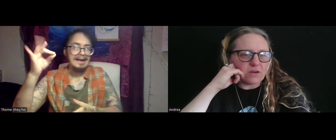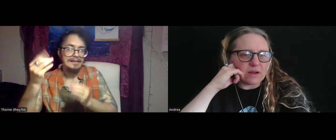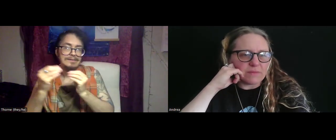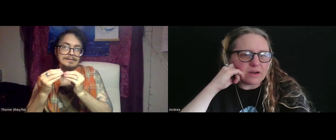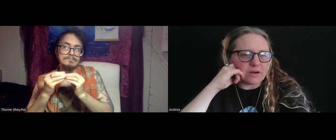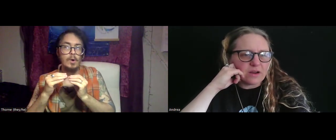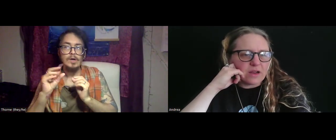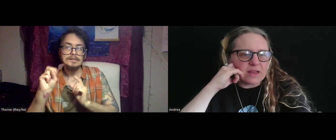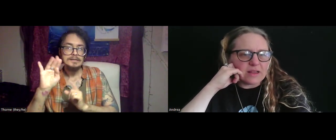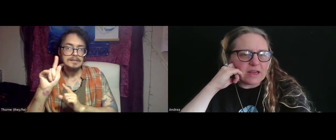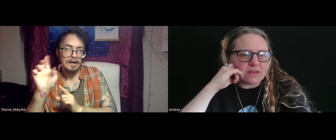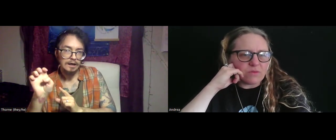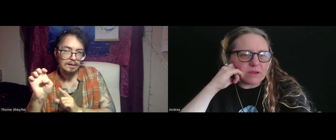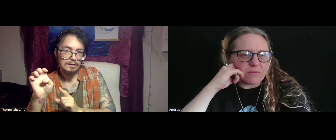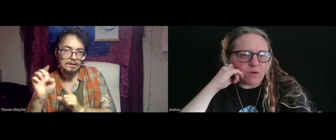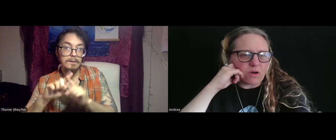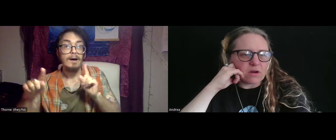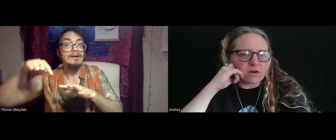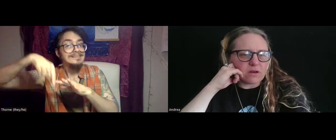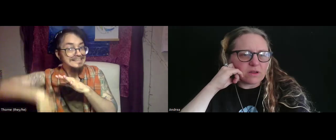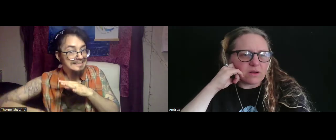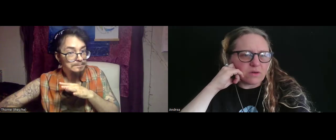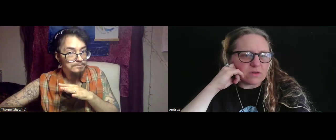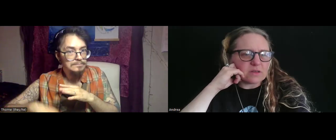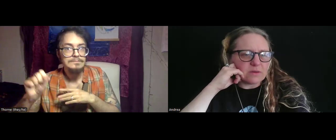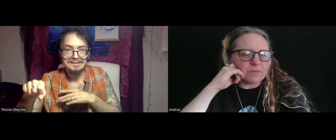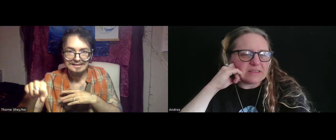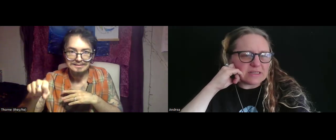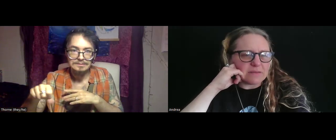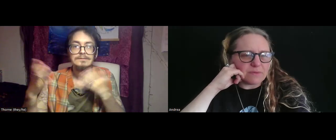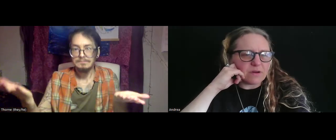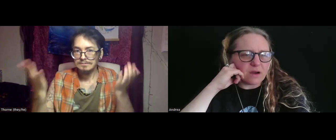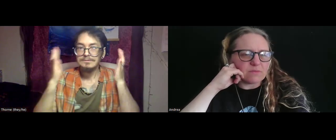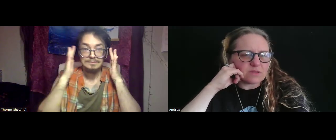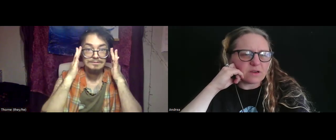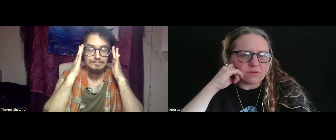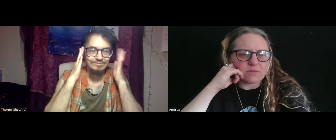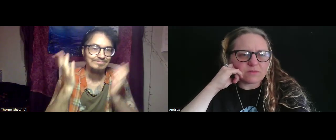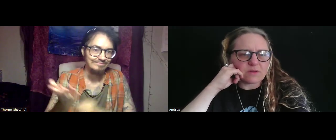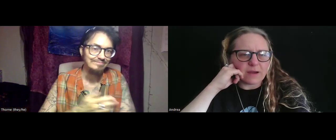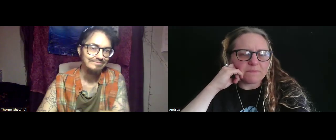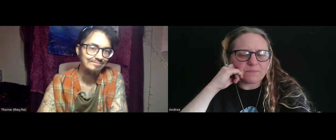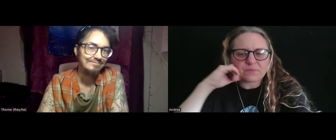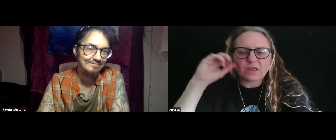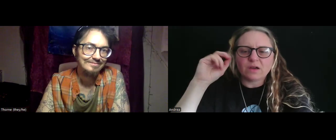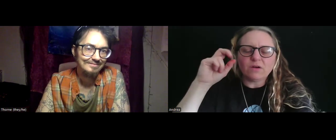I'm here. In the eighth, it would be more, it would be deep. So yeah.